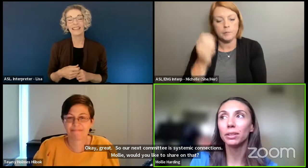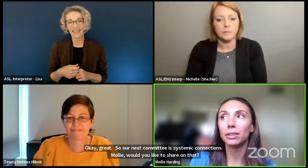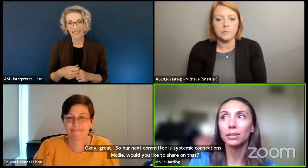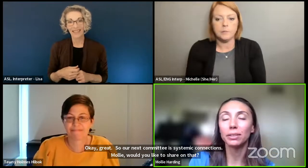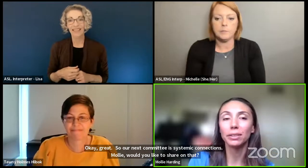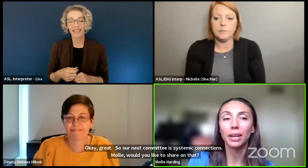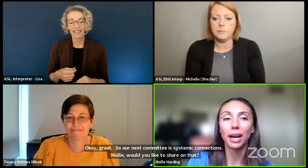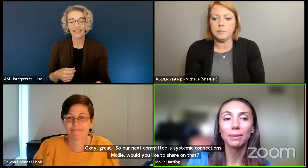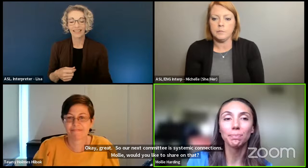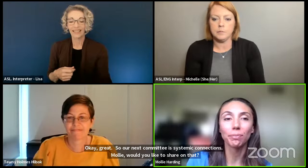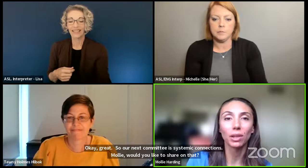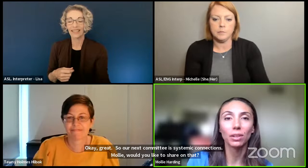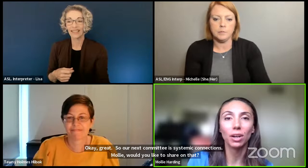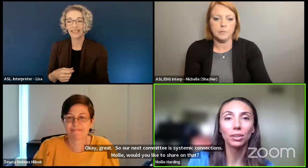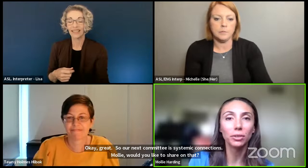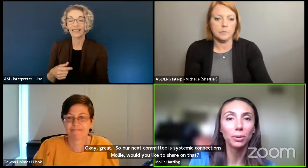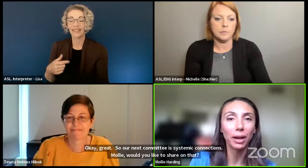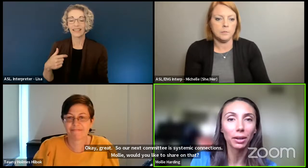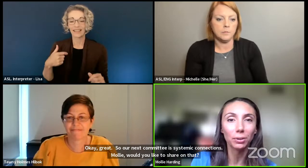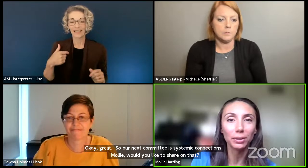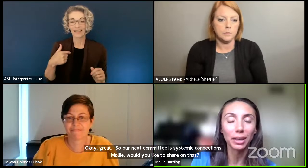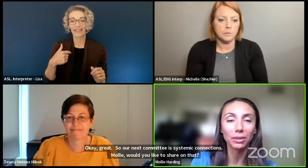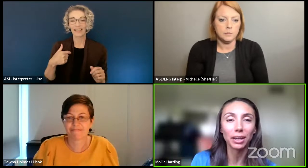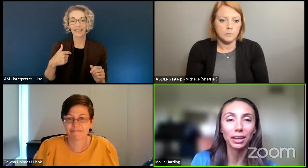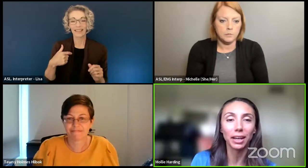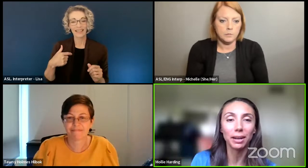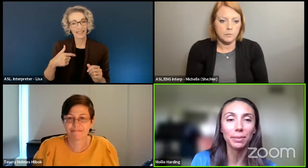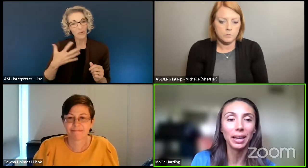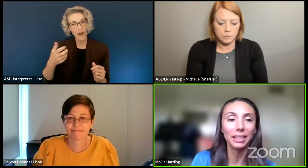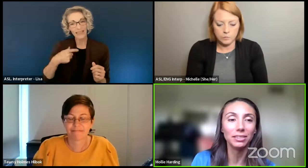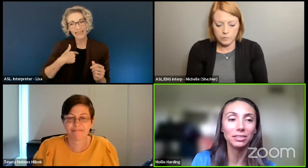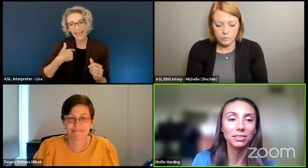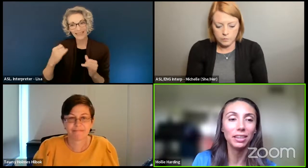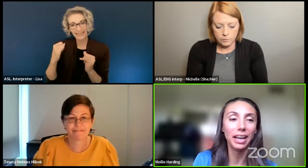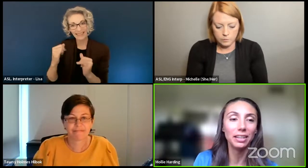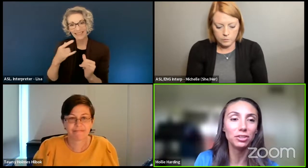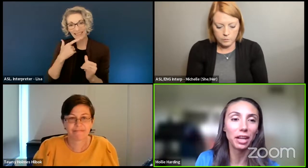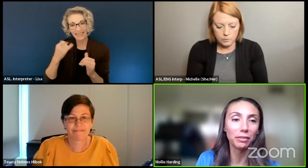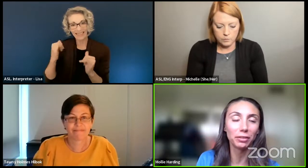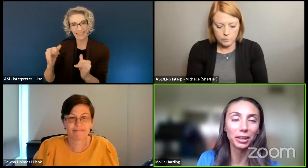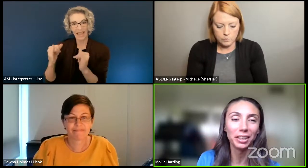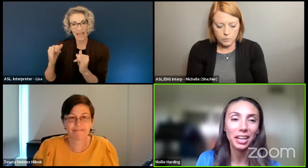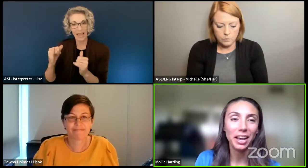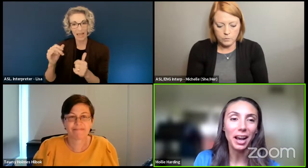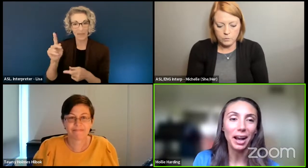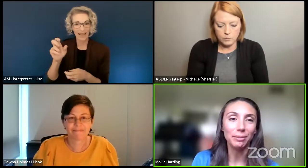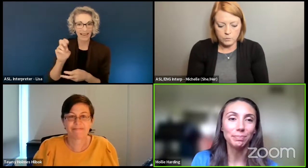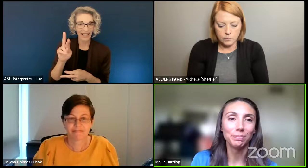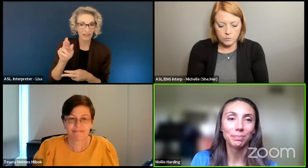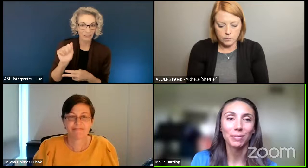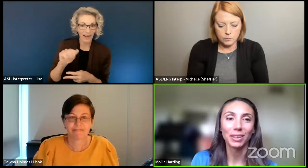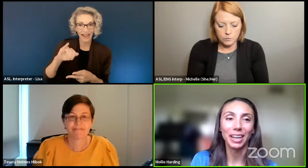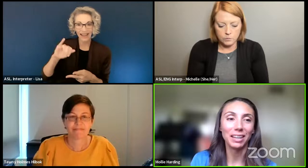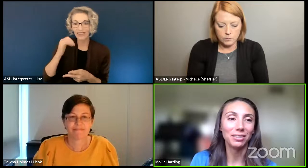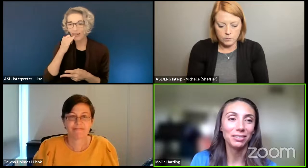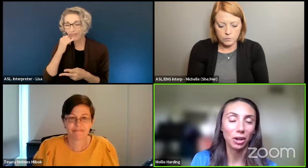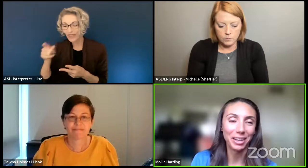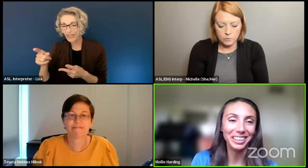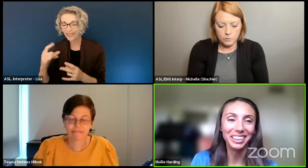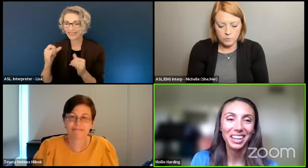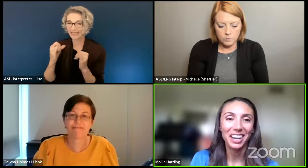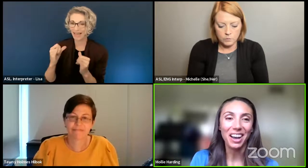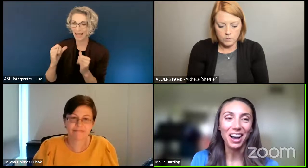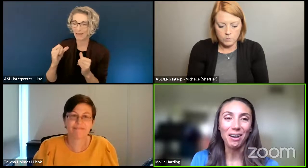I will also echo Kendra and Jennifer